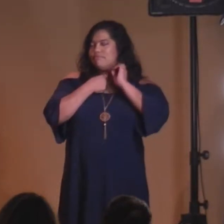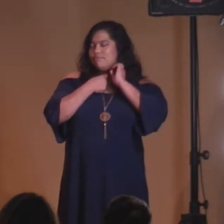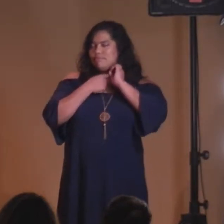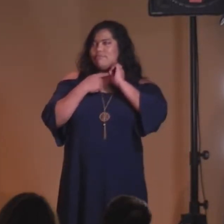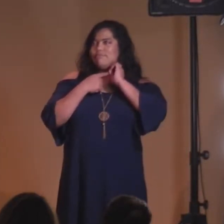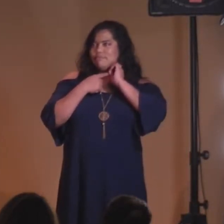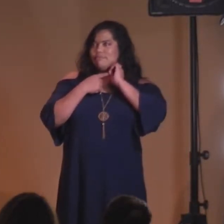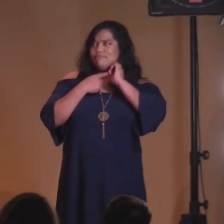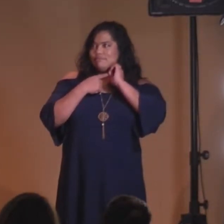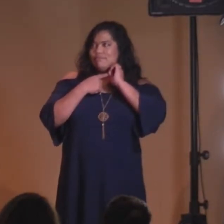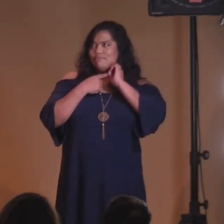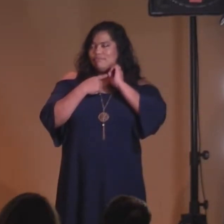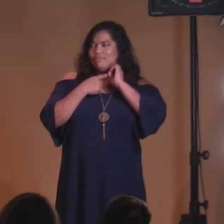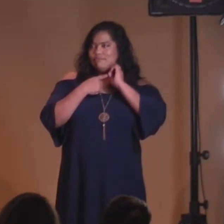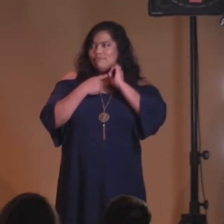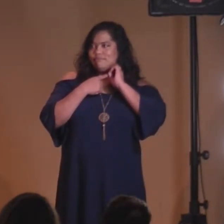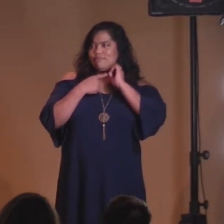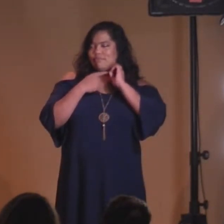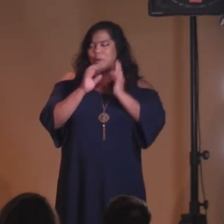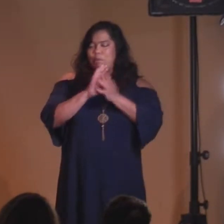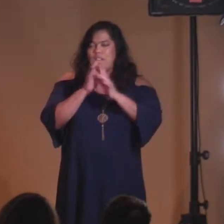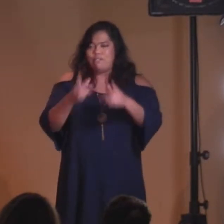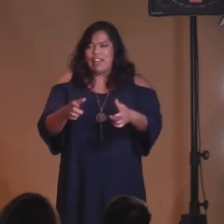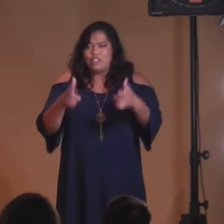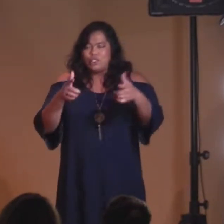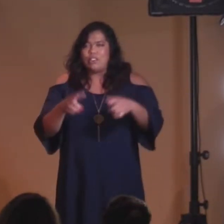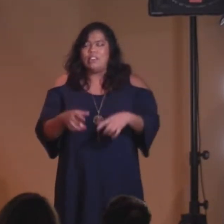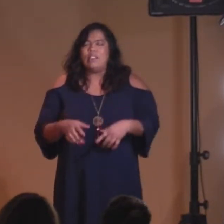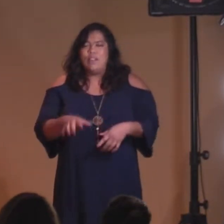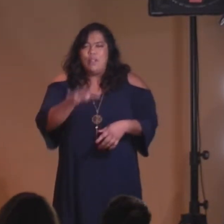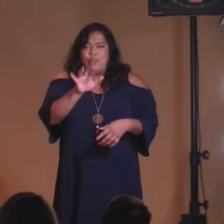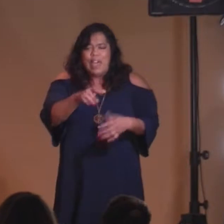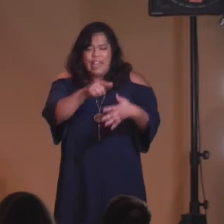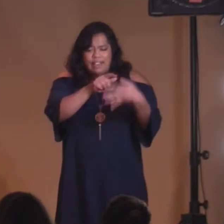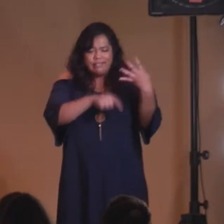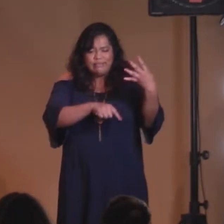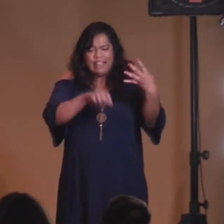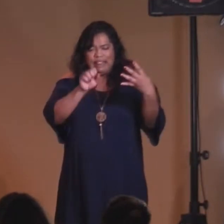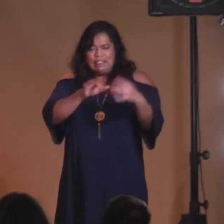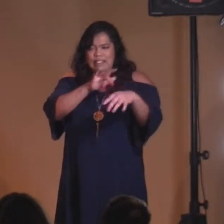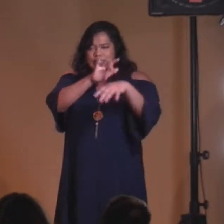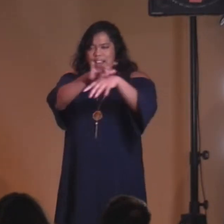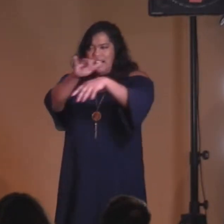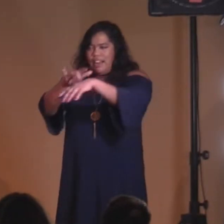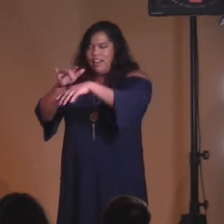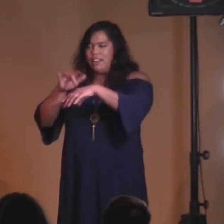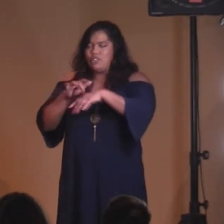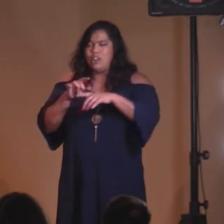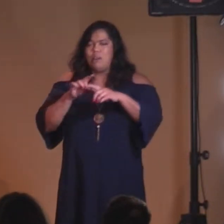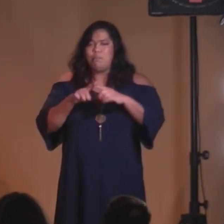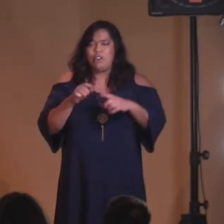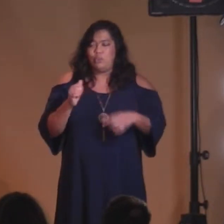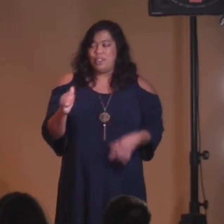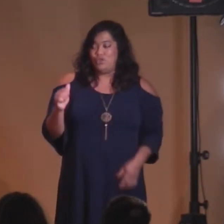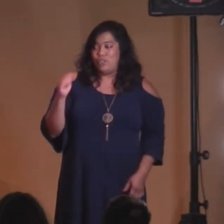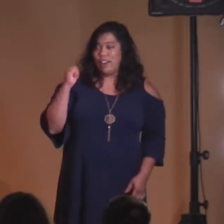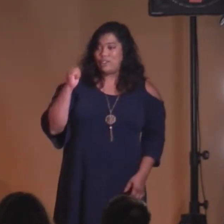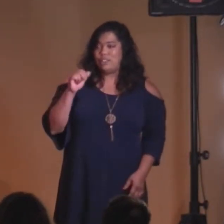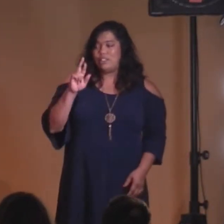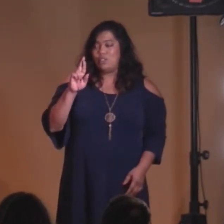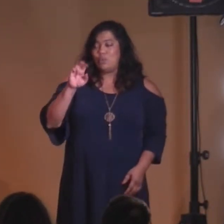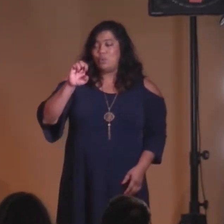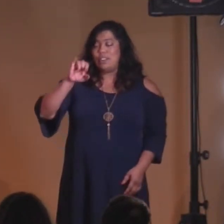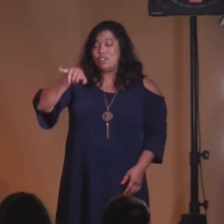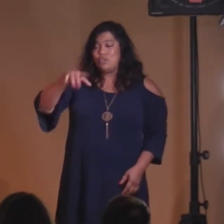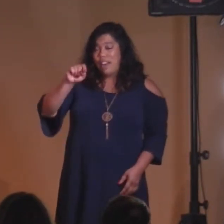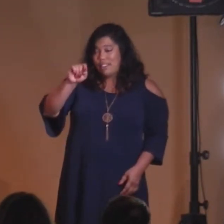Those are tangible things. Fear of rejection is completely something that we can carry with us all the